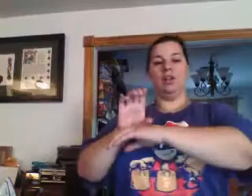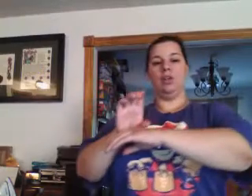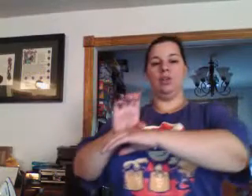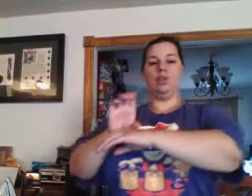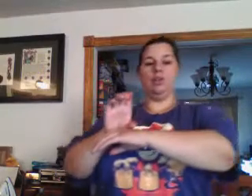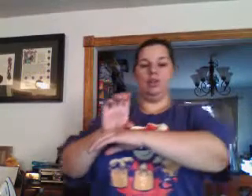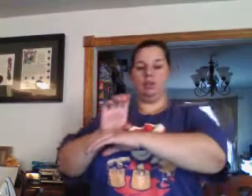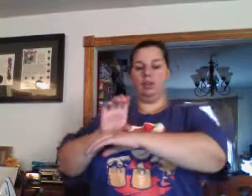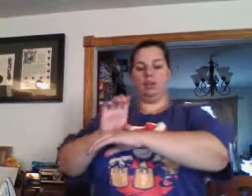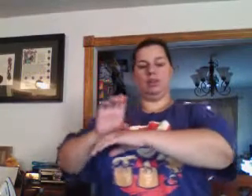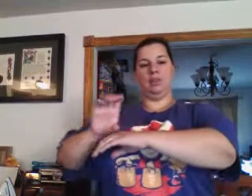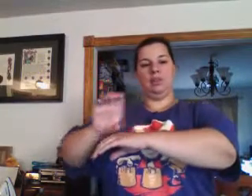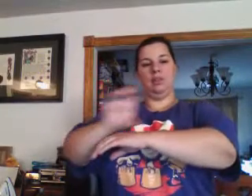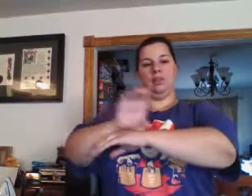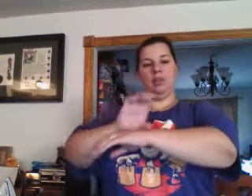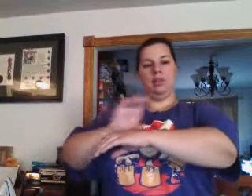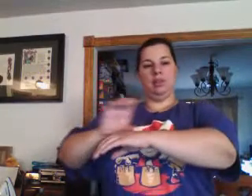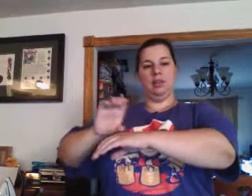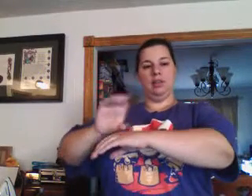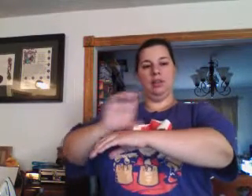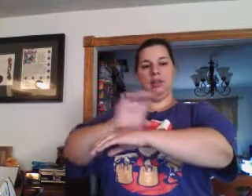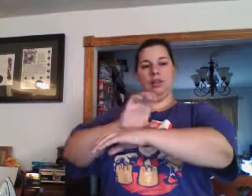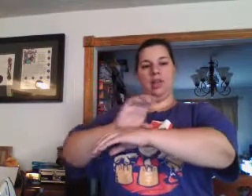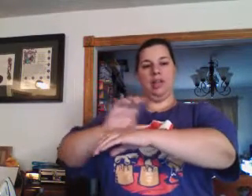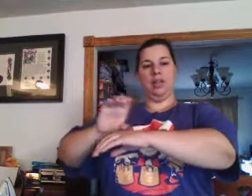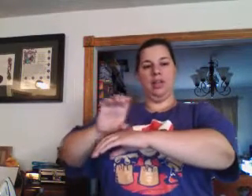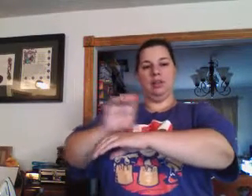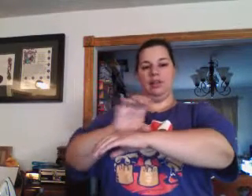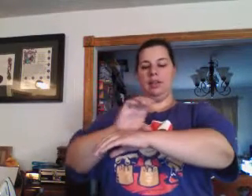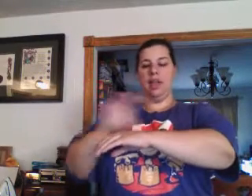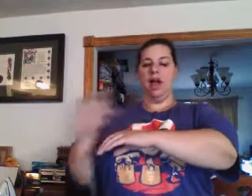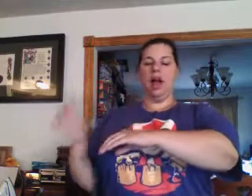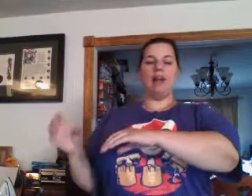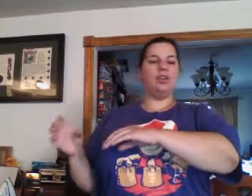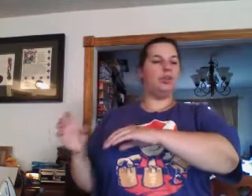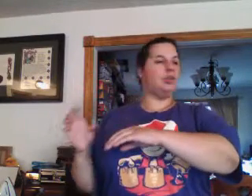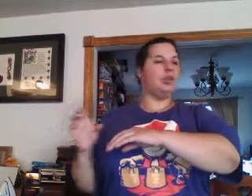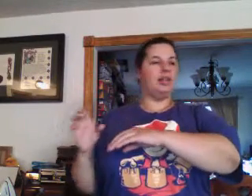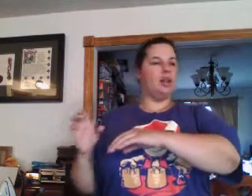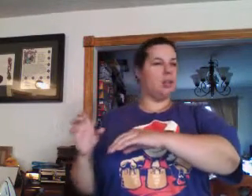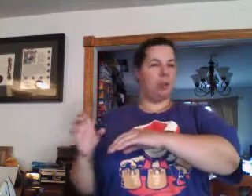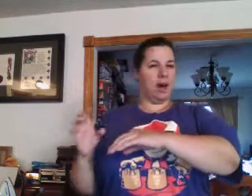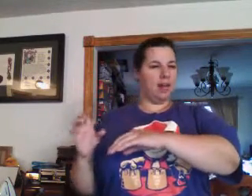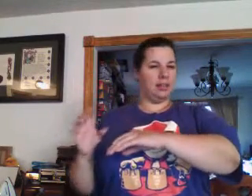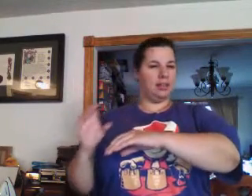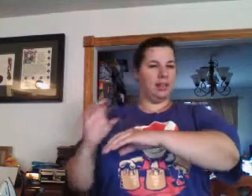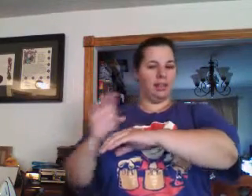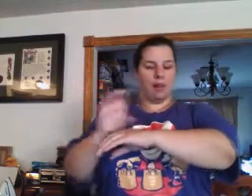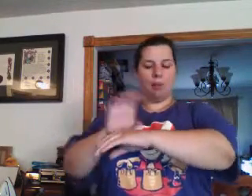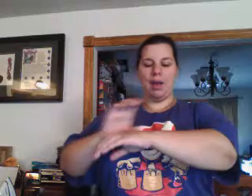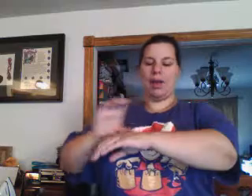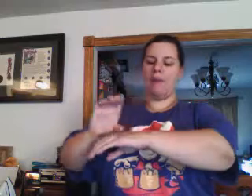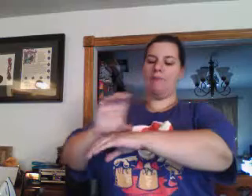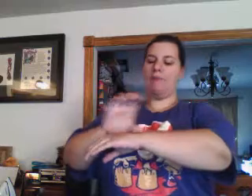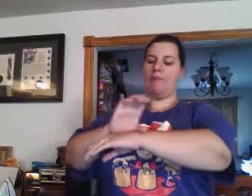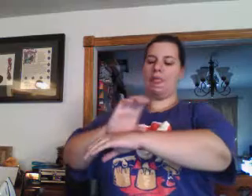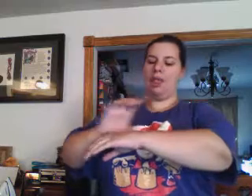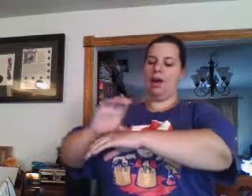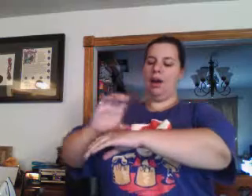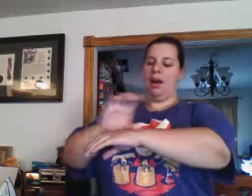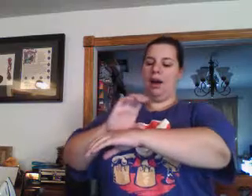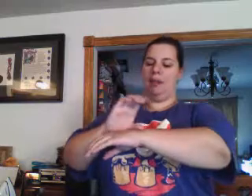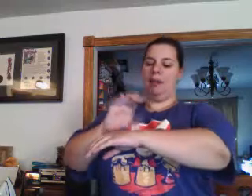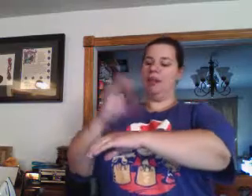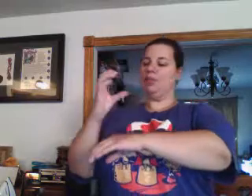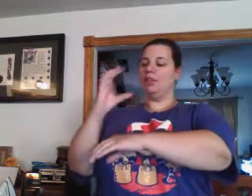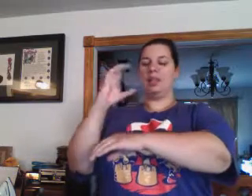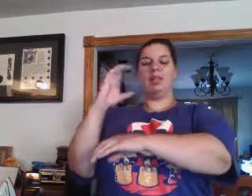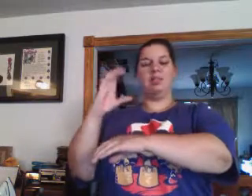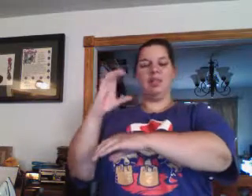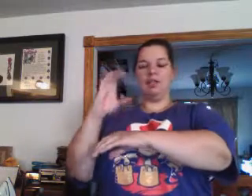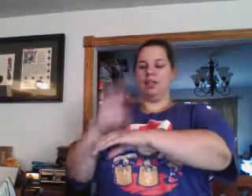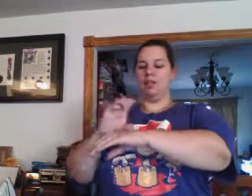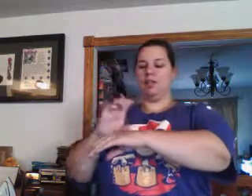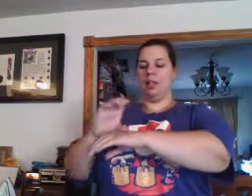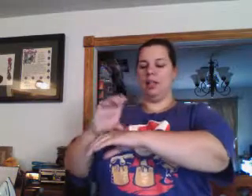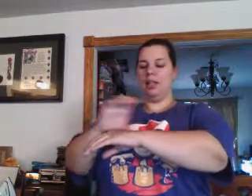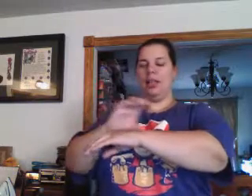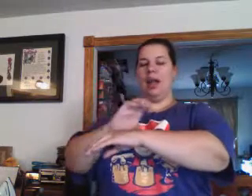circle like this. I don't really know why it's done that way. Obviously the C is for chocolate.